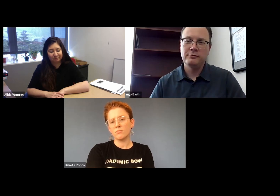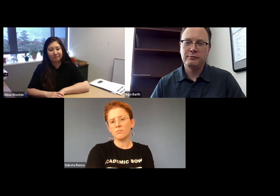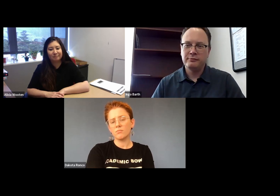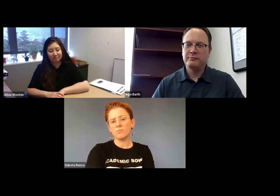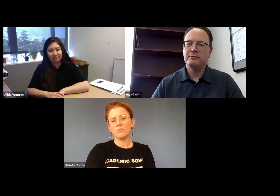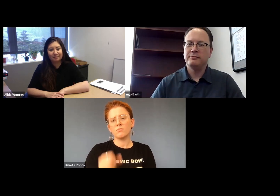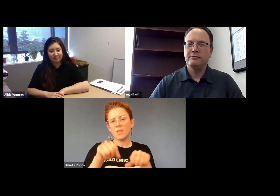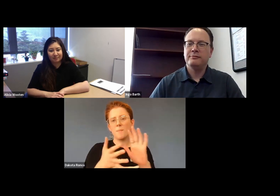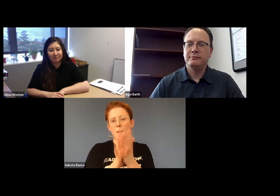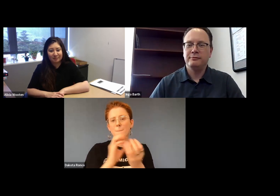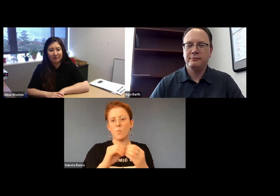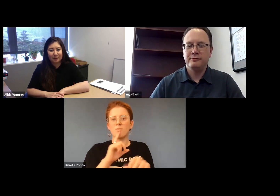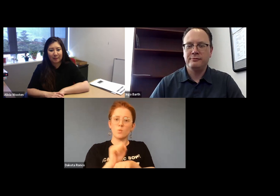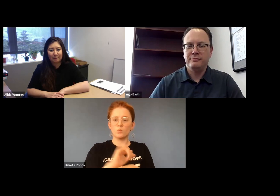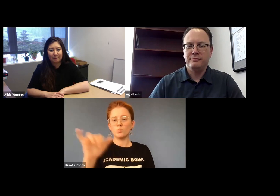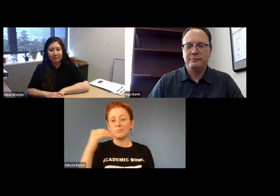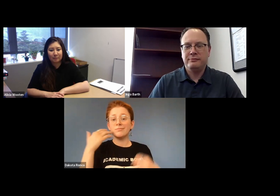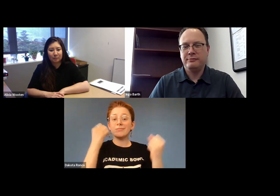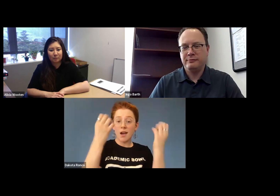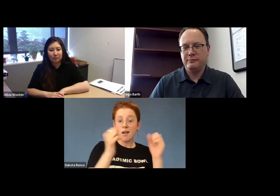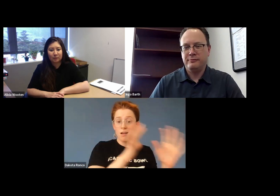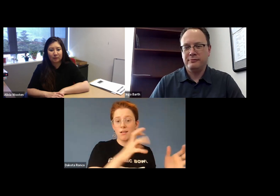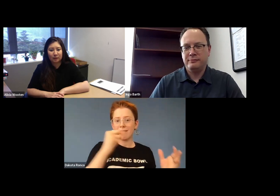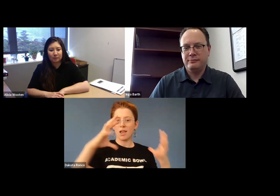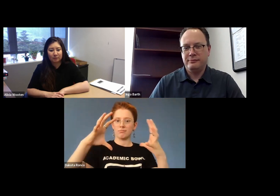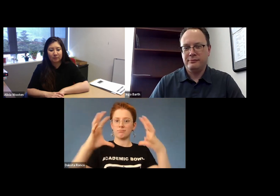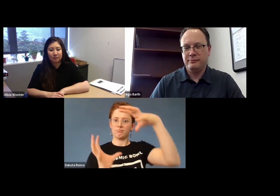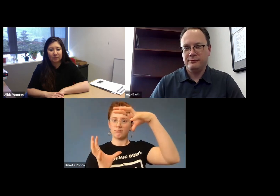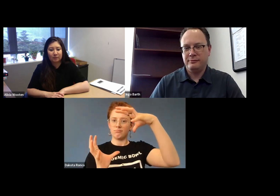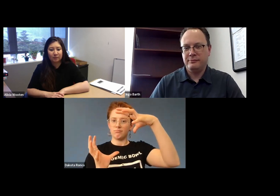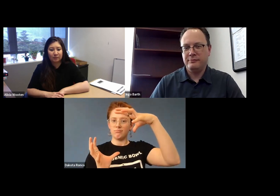But since we've started really focusing on having the planet be a base,